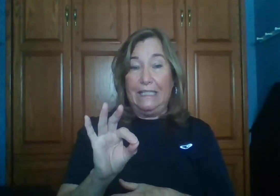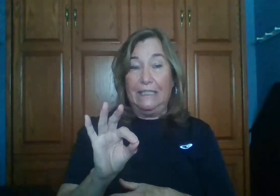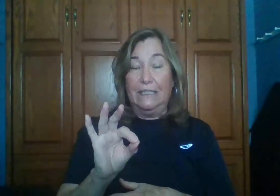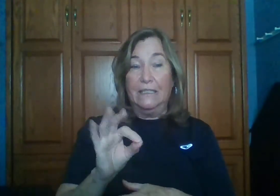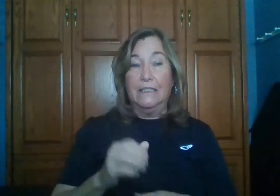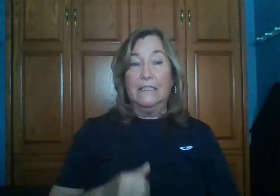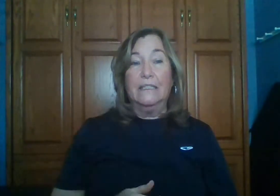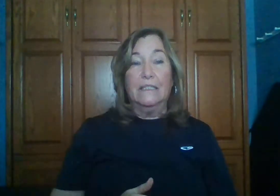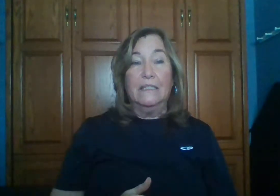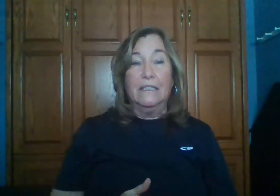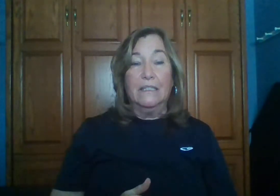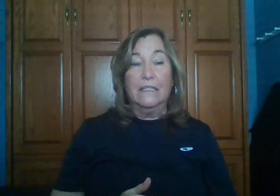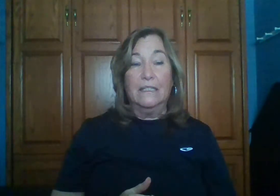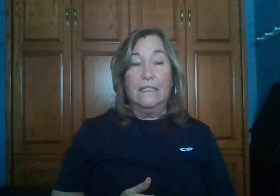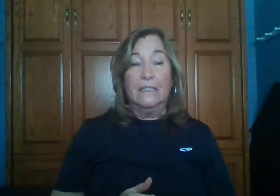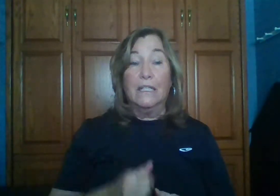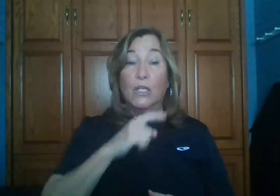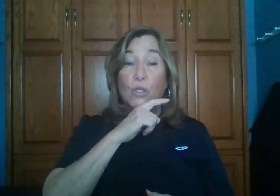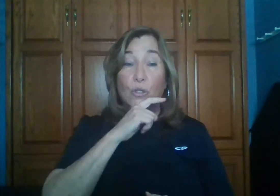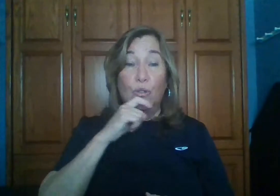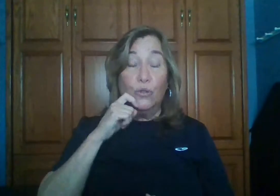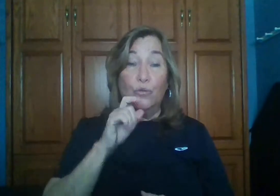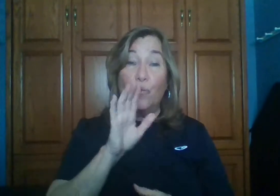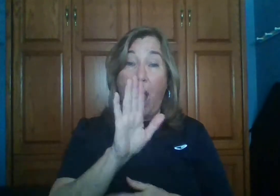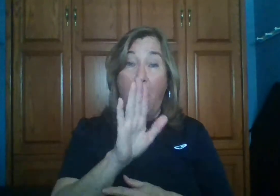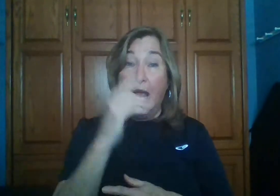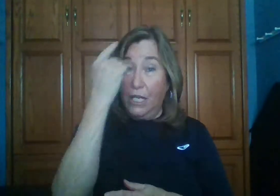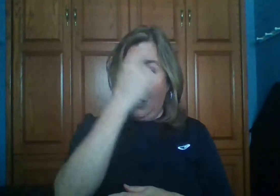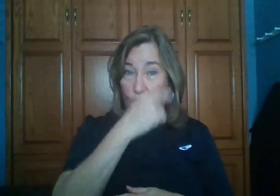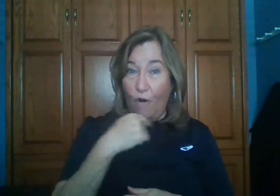Dry your face with the yellow towel.